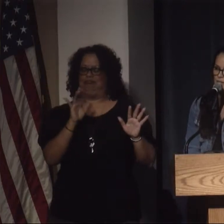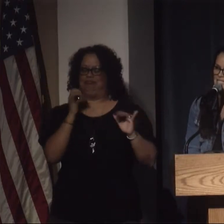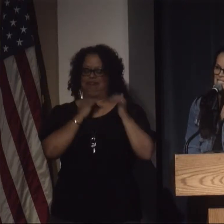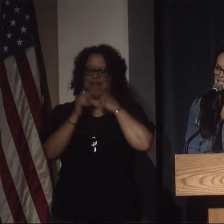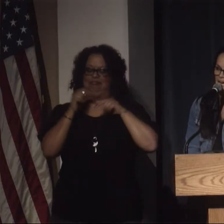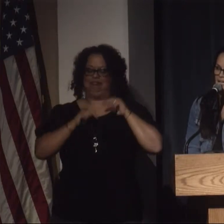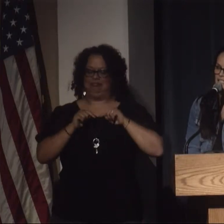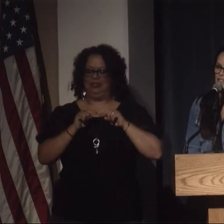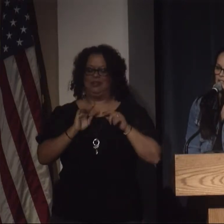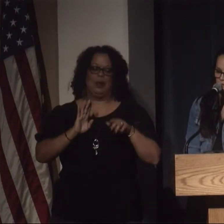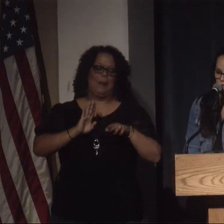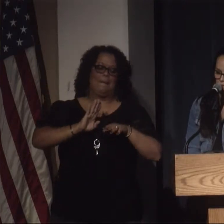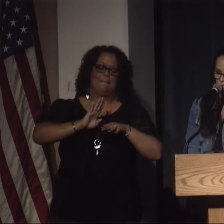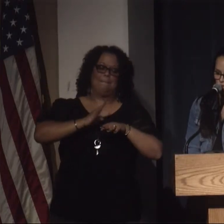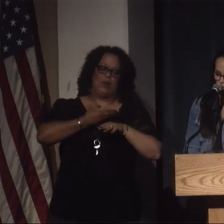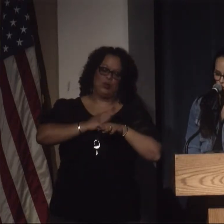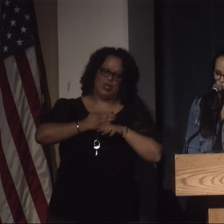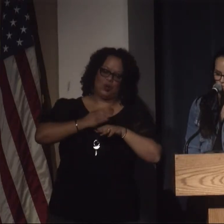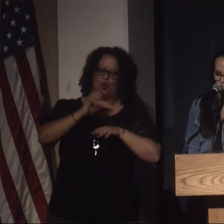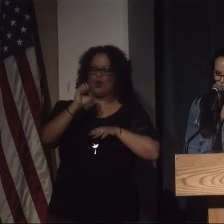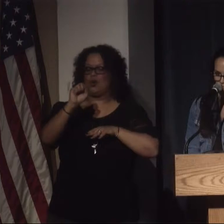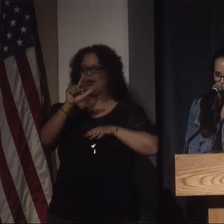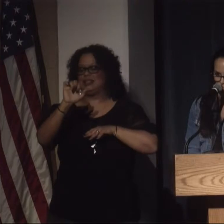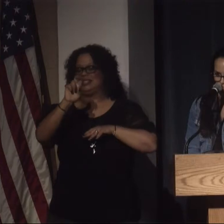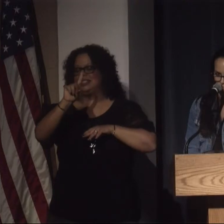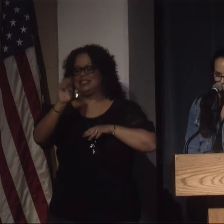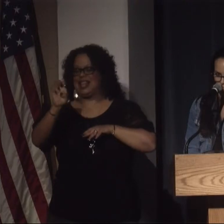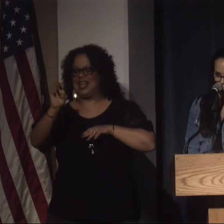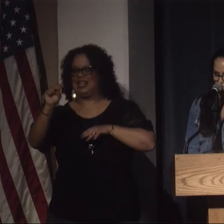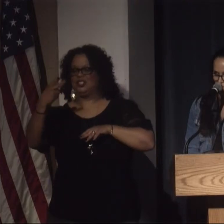musical Slide Show.